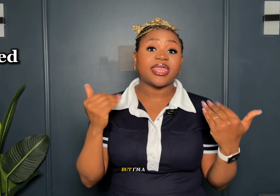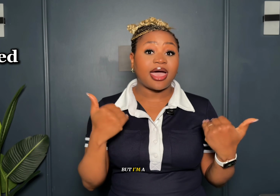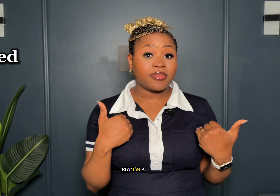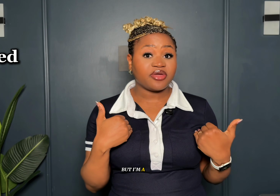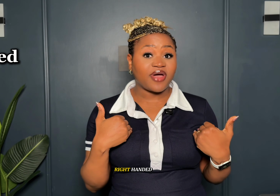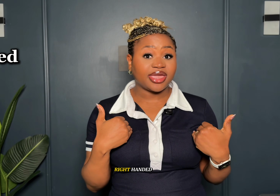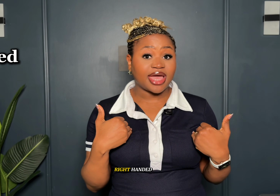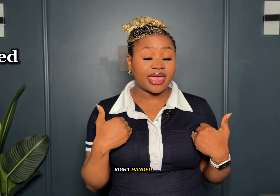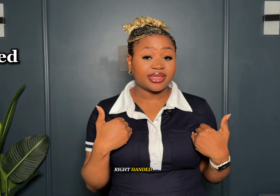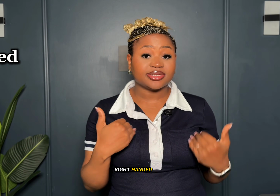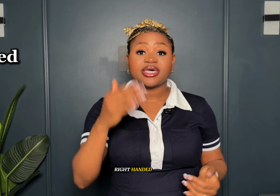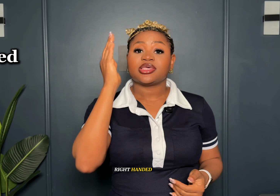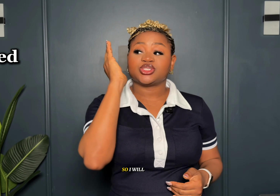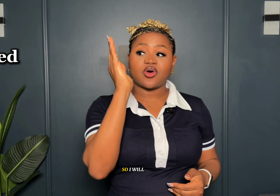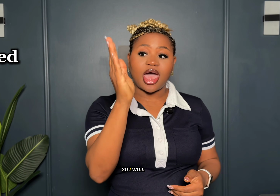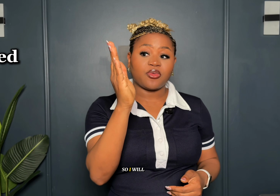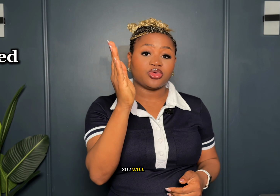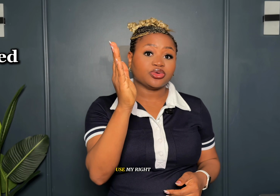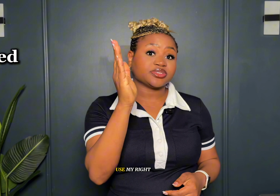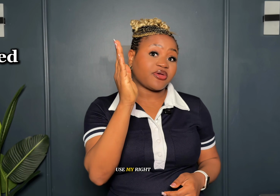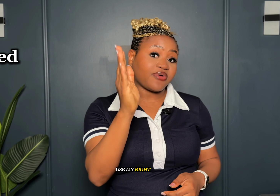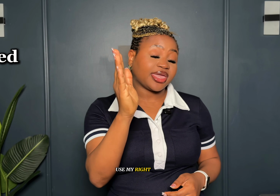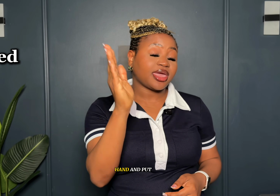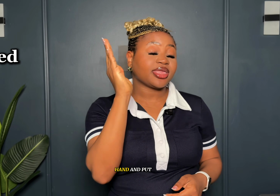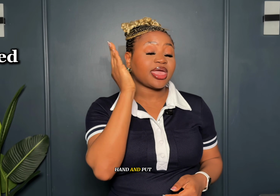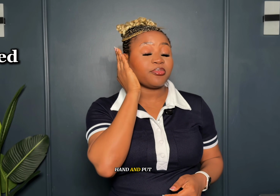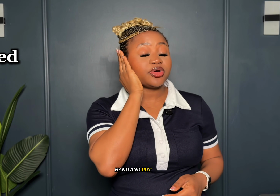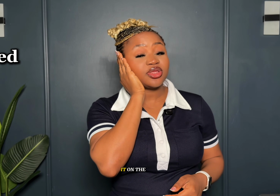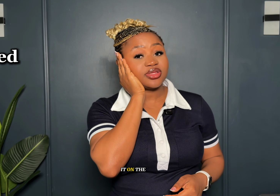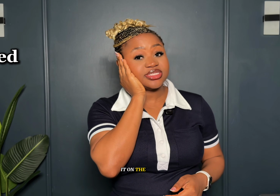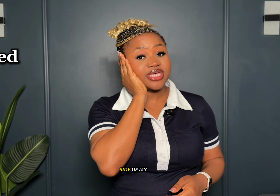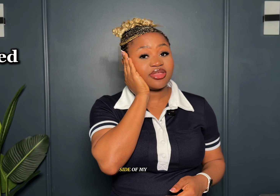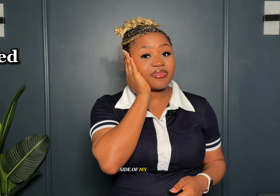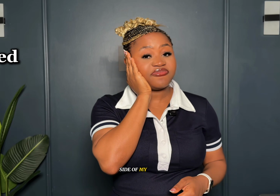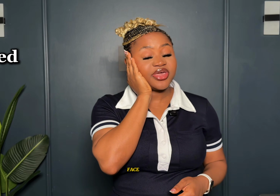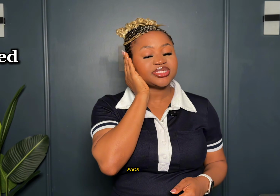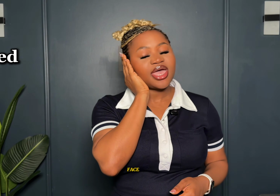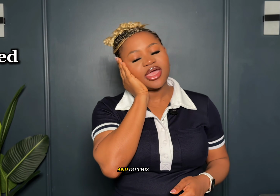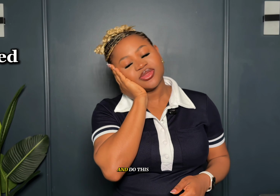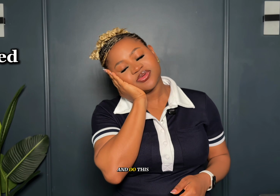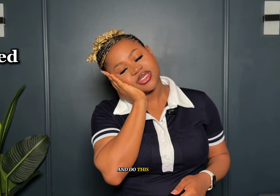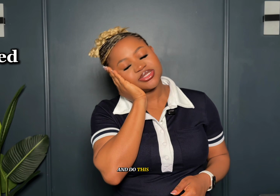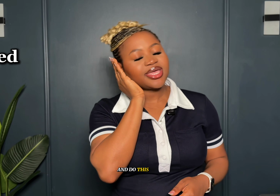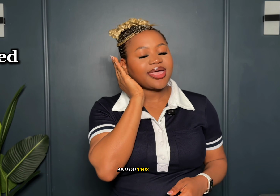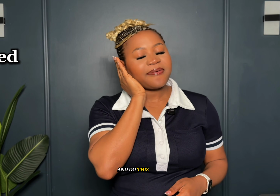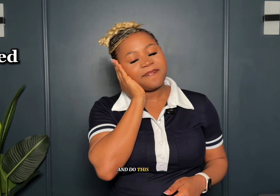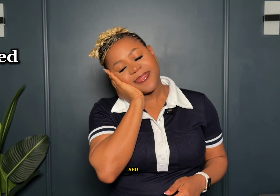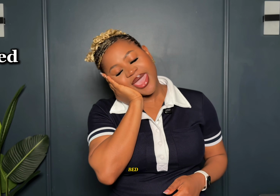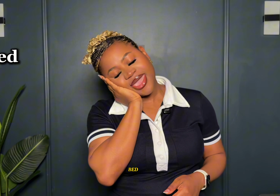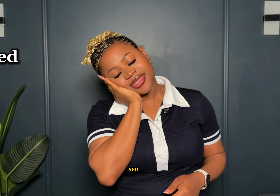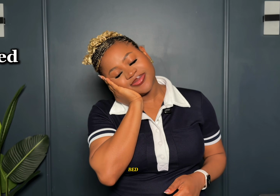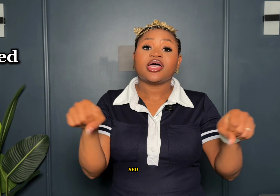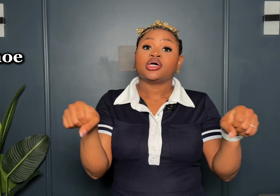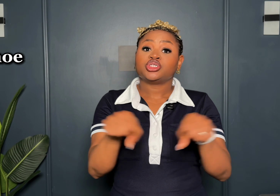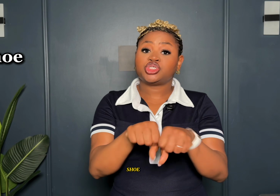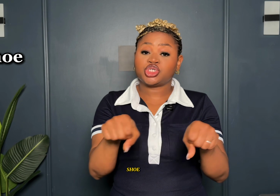I'm a right-handed, so I will use my right hand and put it on the side of my face and do this. Bed.